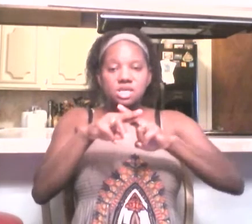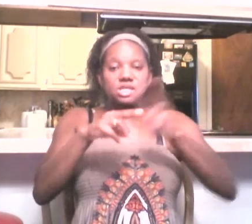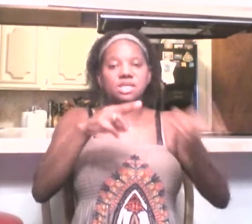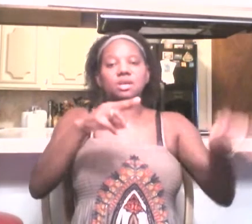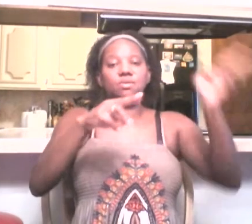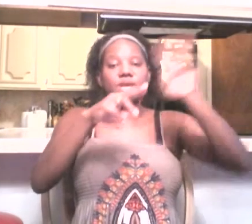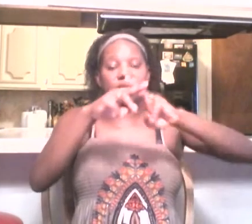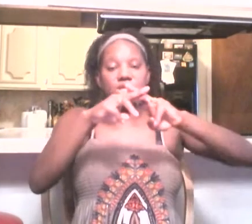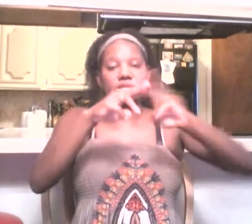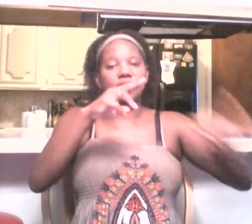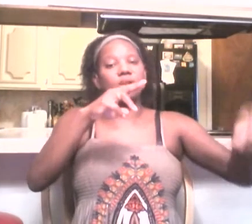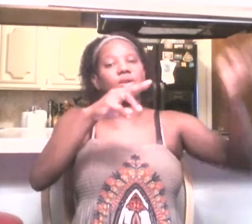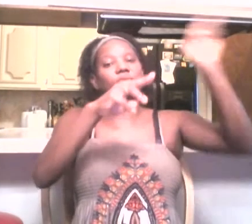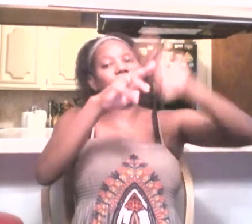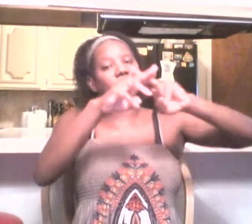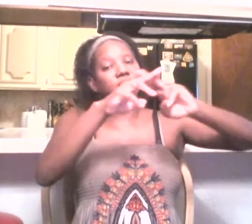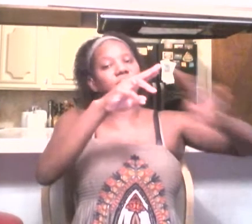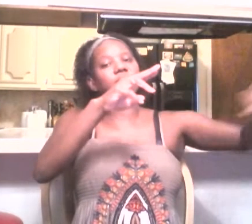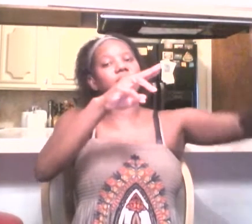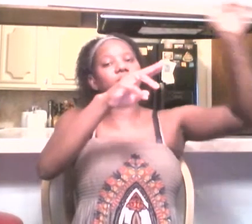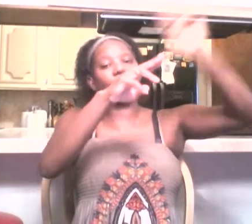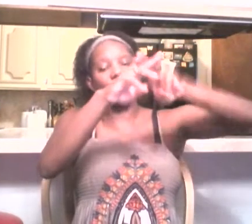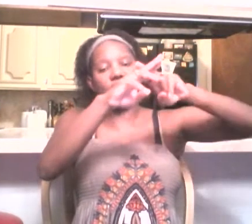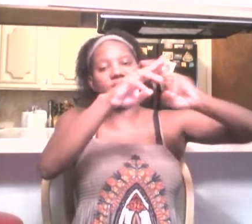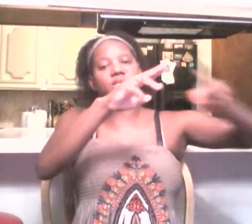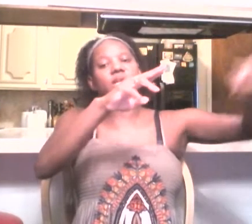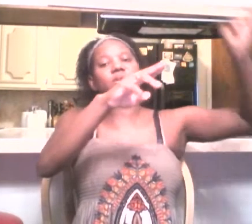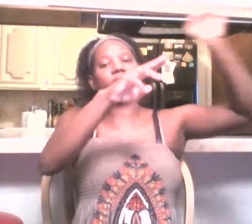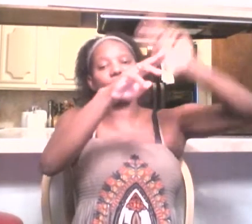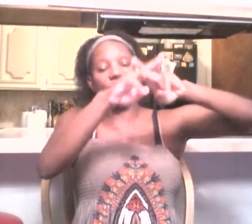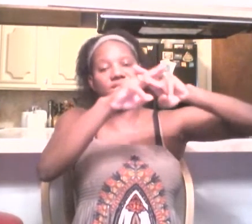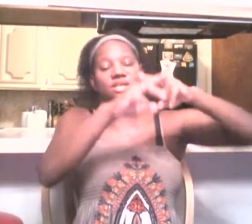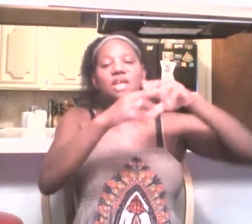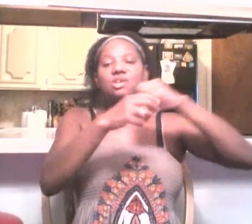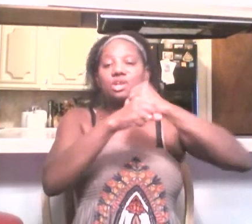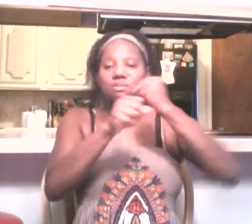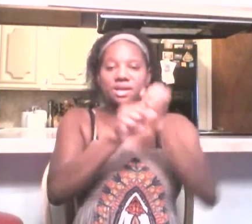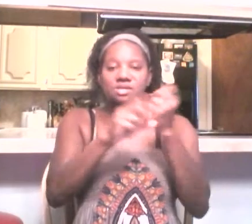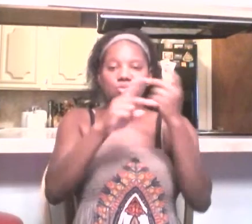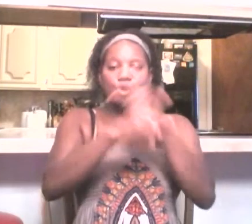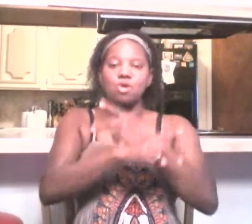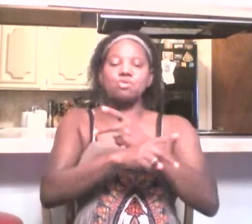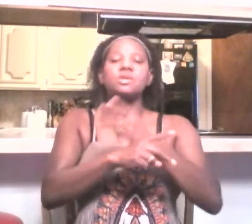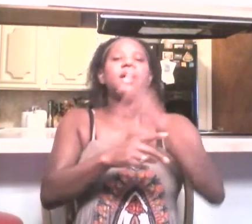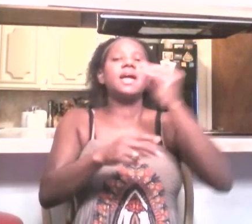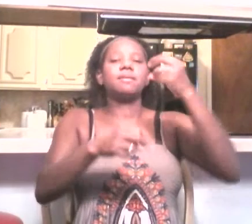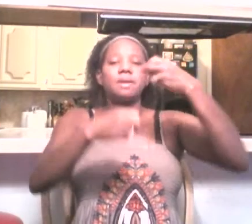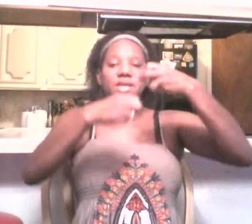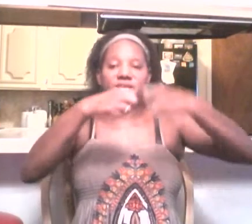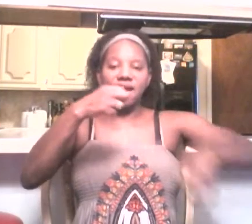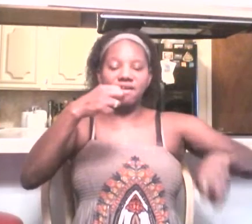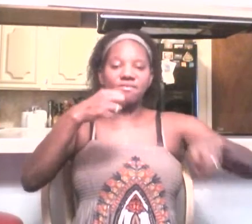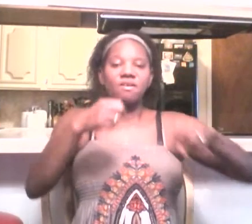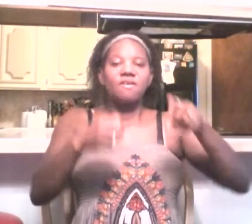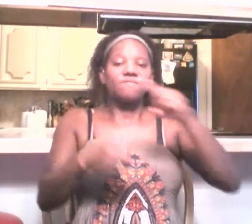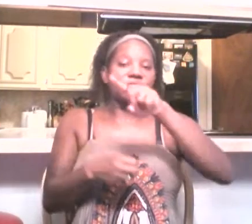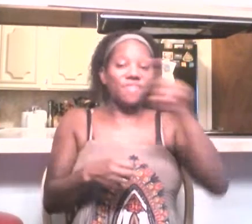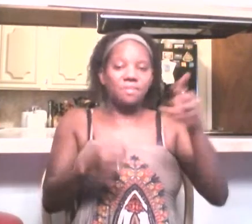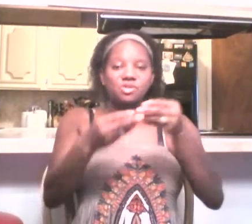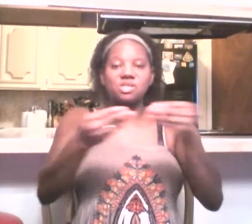increases, and increases, and increases, and increases, and increases, and it just makes it worse, and makes it tough for them to